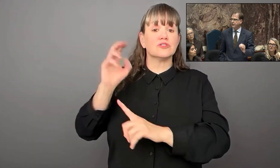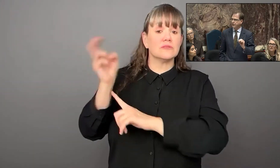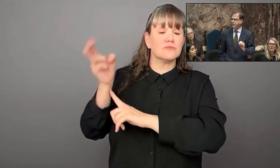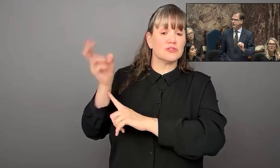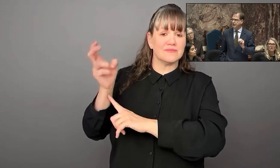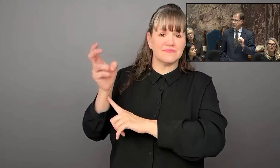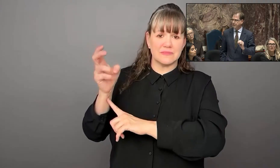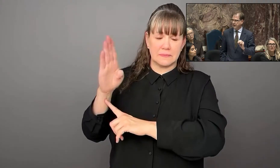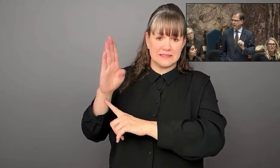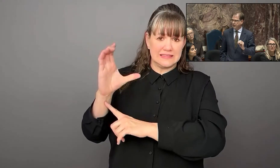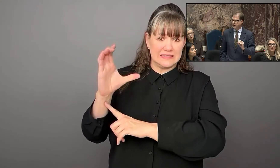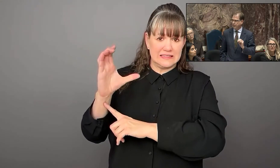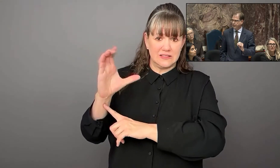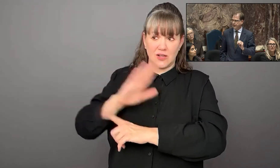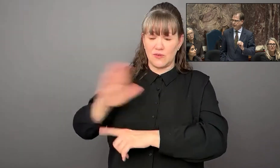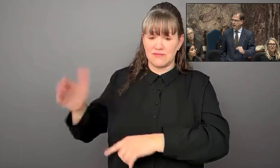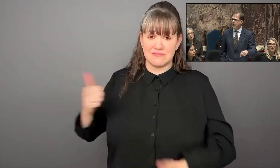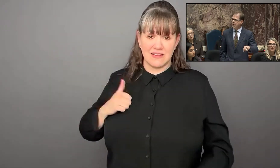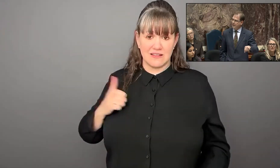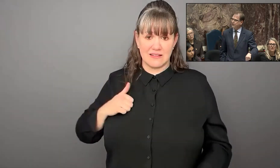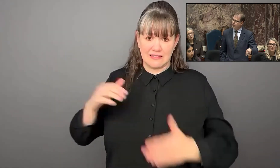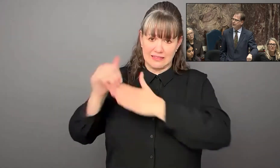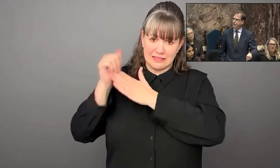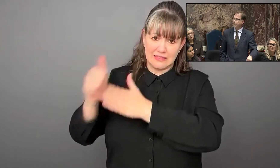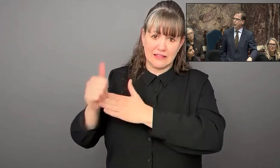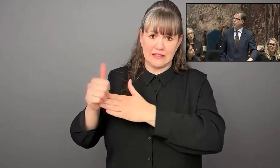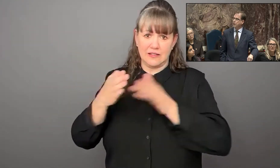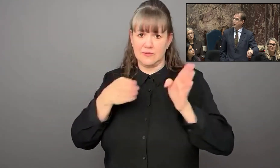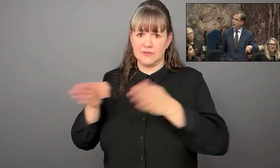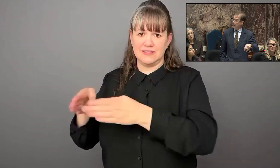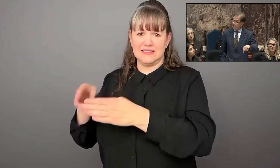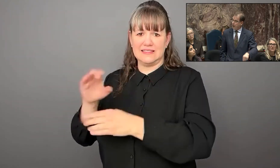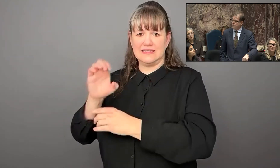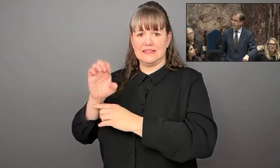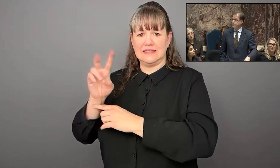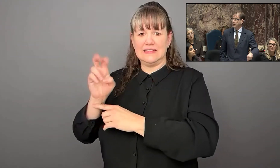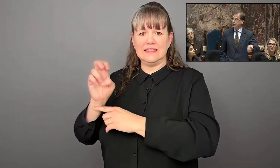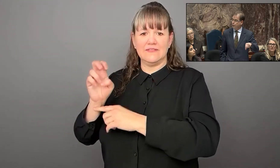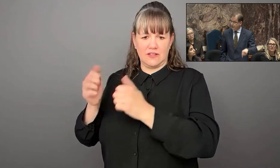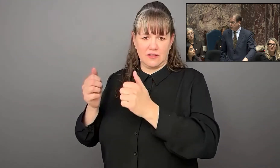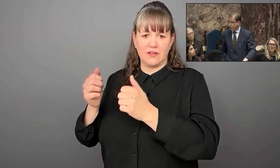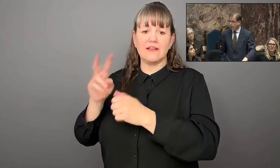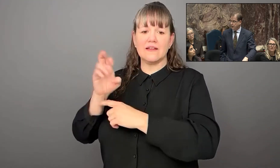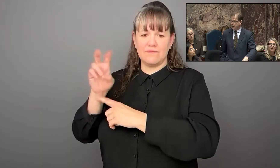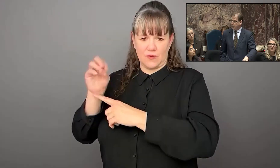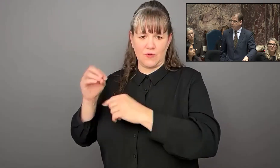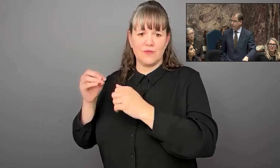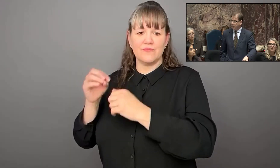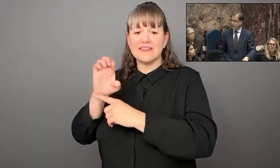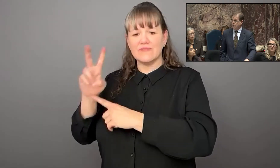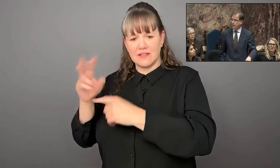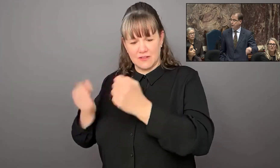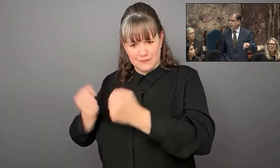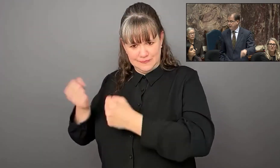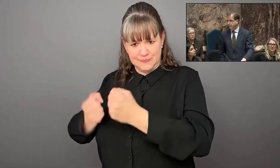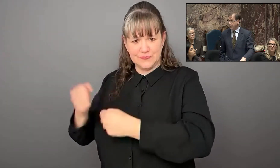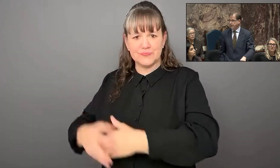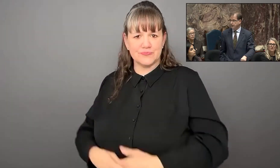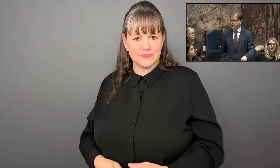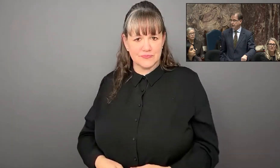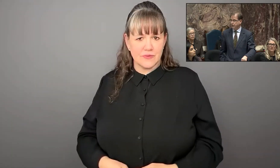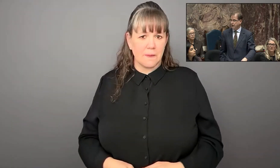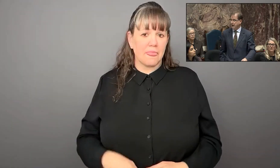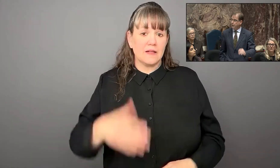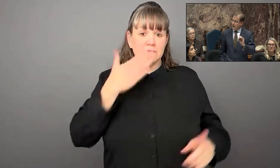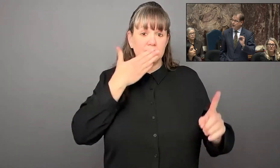in transition to EVs, Honourable Speaker. And that's because of the work of a lot of people, including new car dealers, including